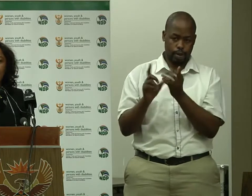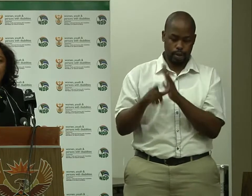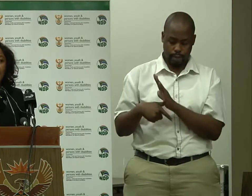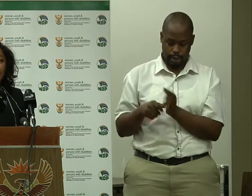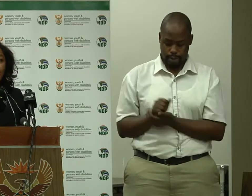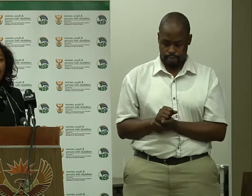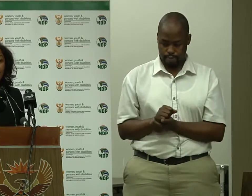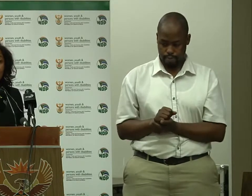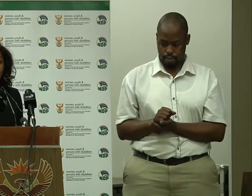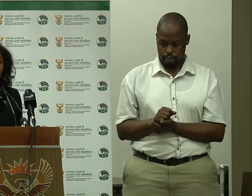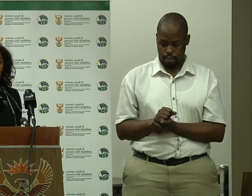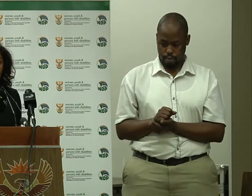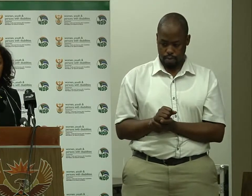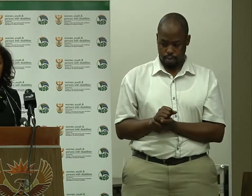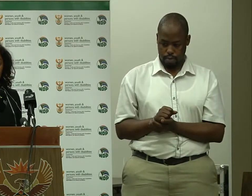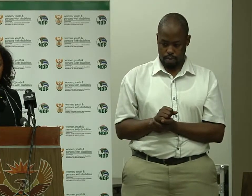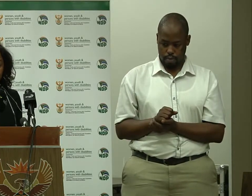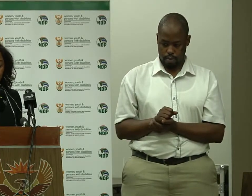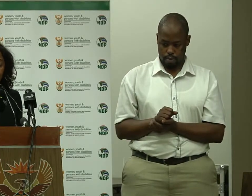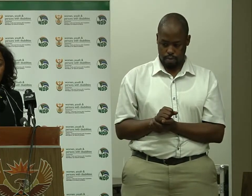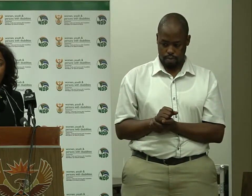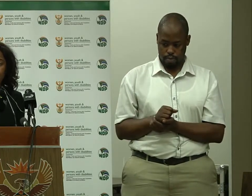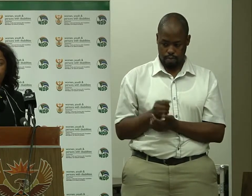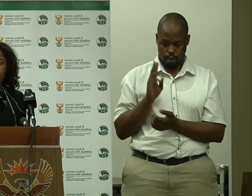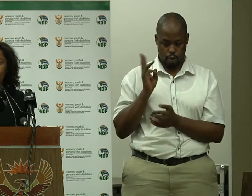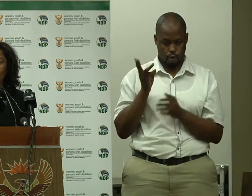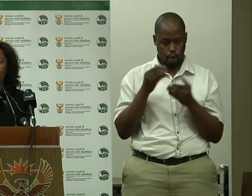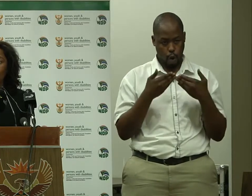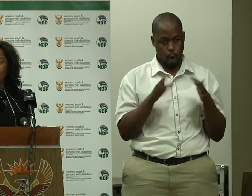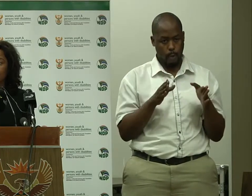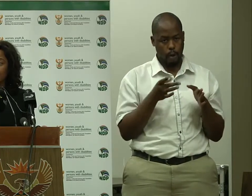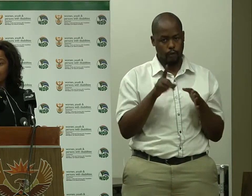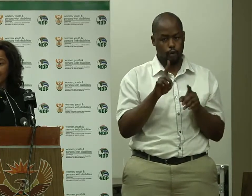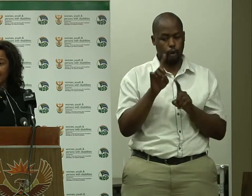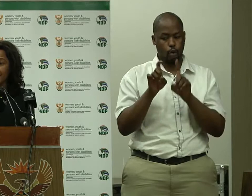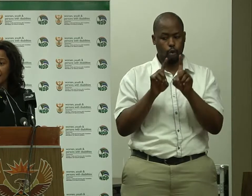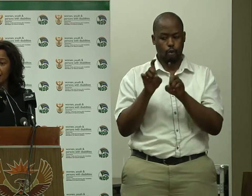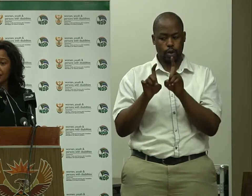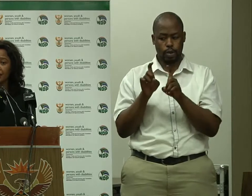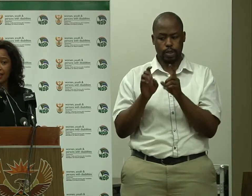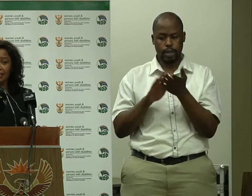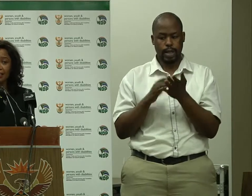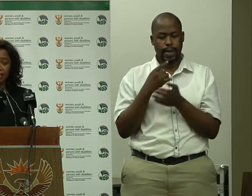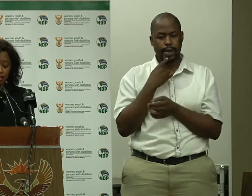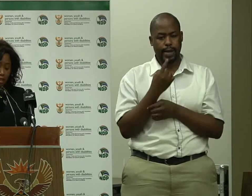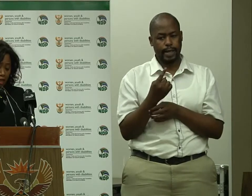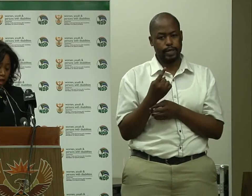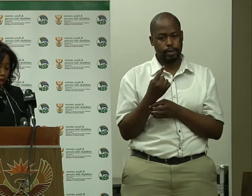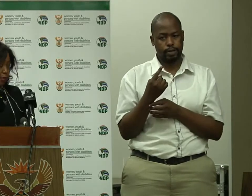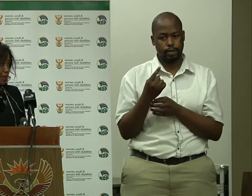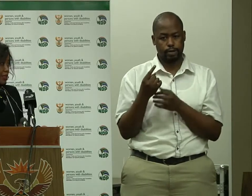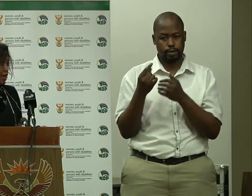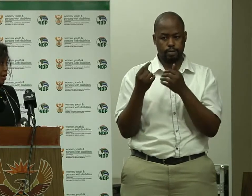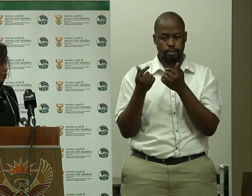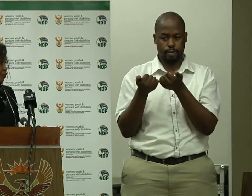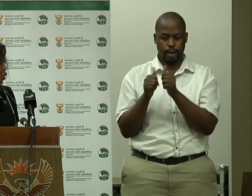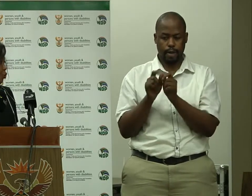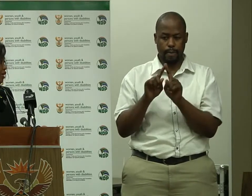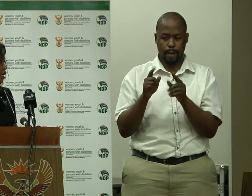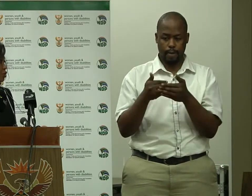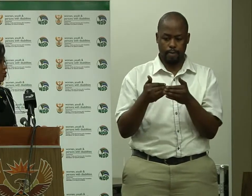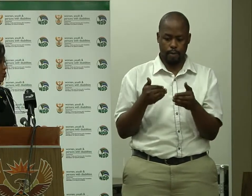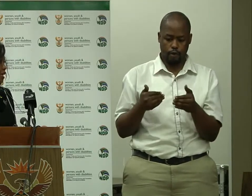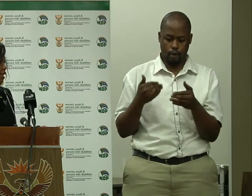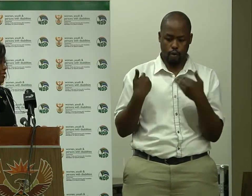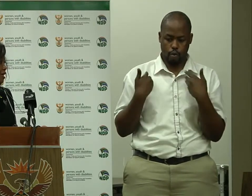Disabilities. We are now going to open for question and answer session. But before